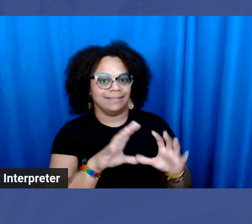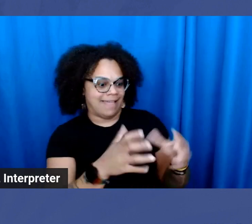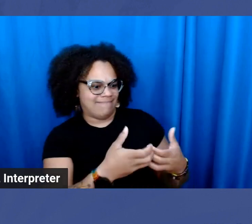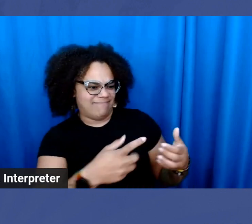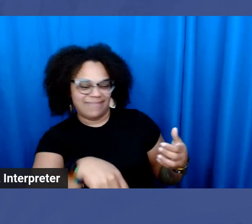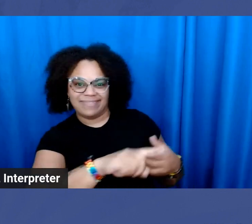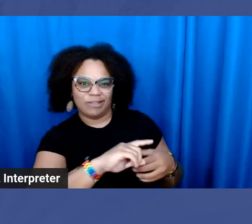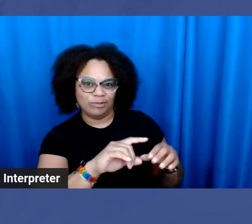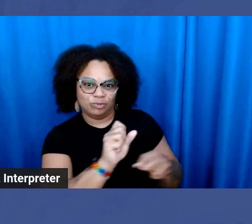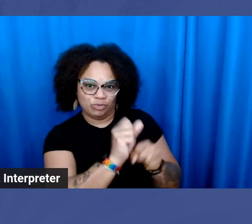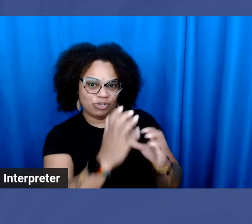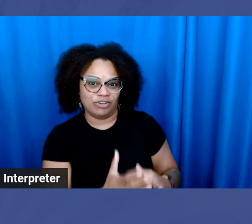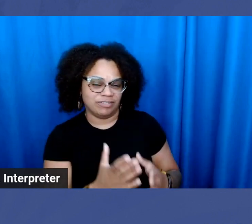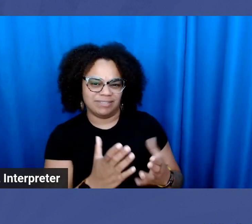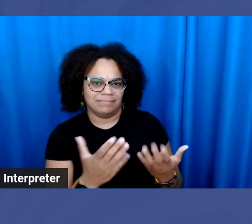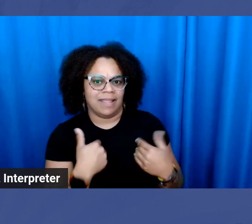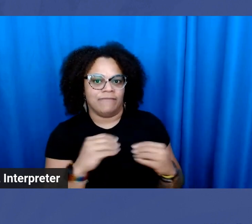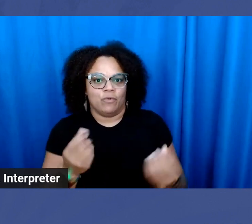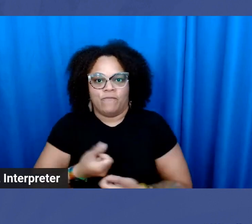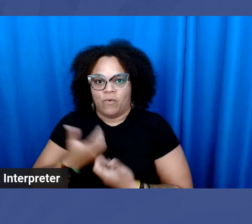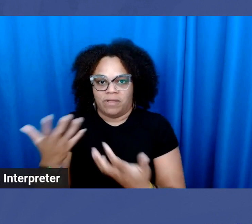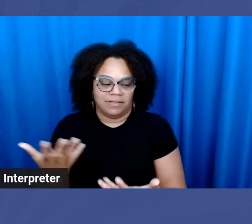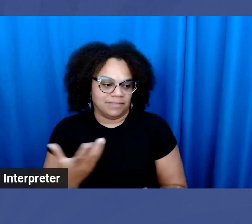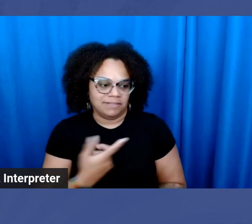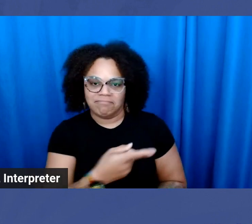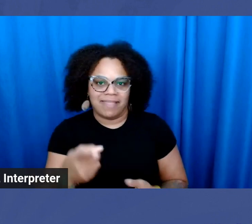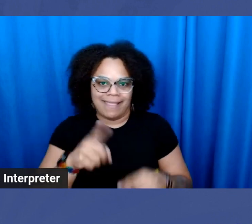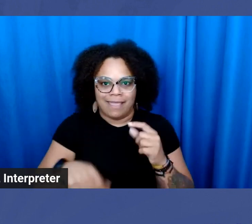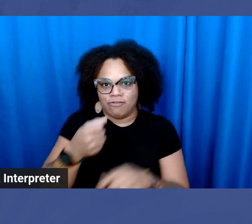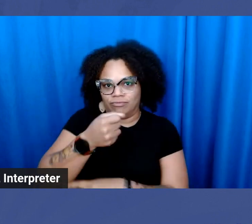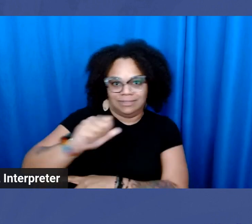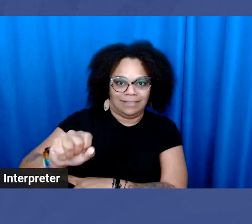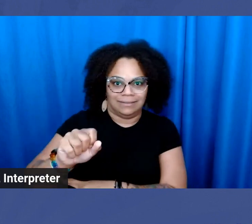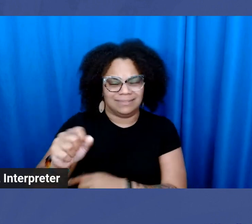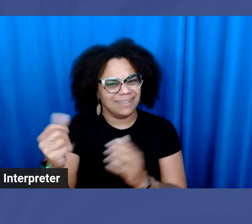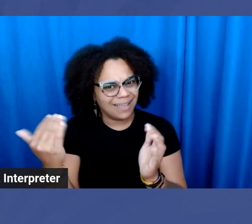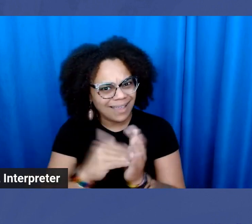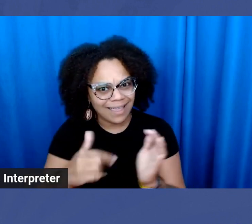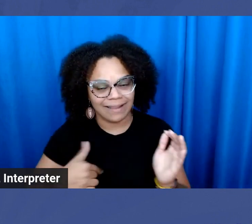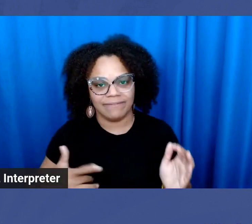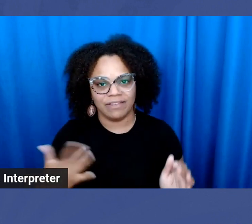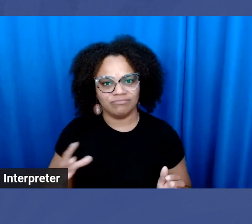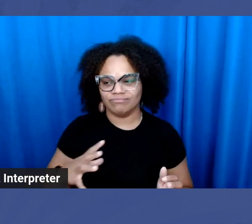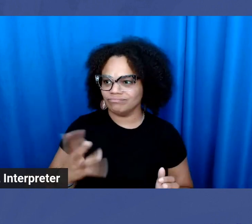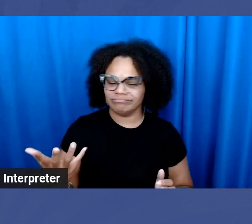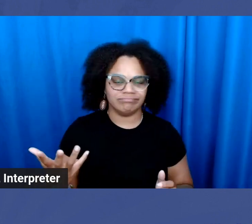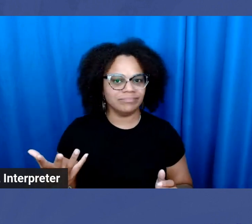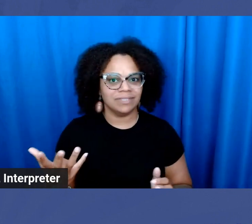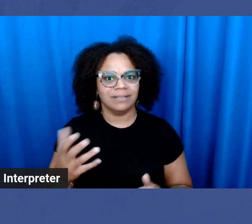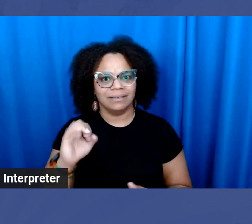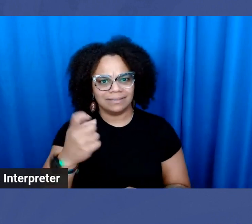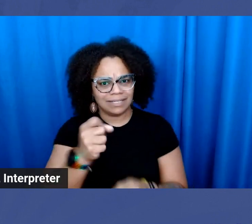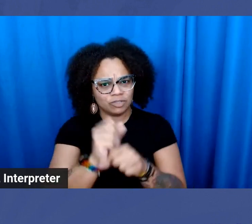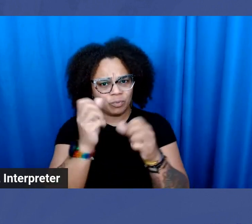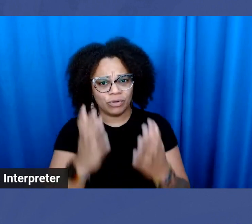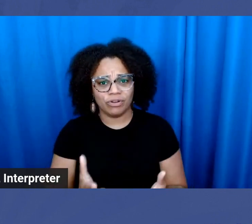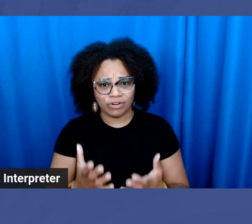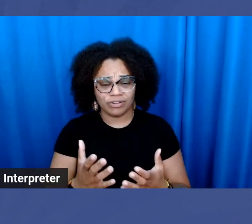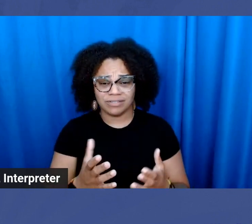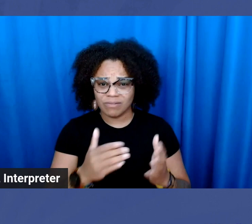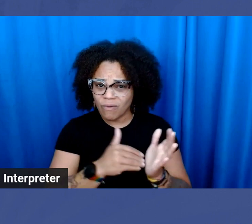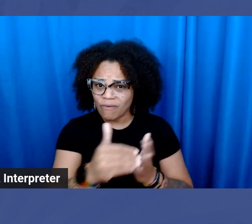therefore incapable of resistance. Again, I protest. Sex workers inhabit a space of prolific